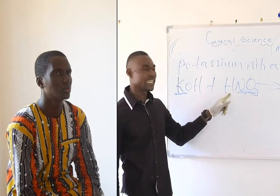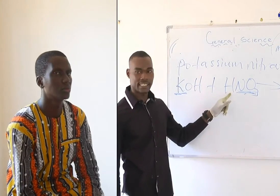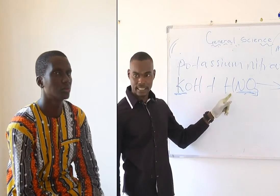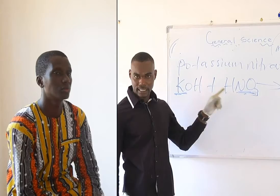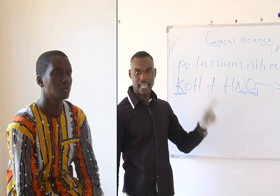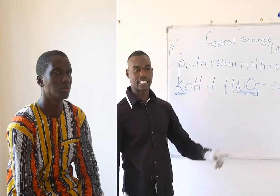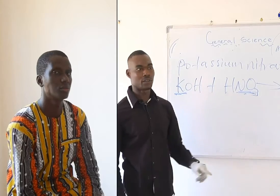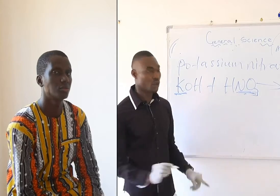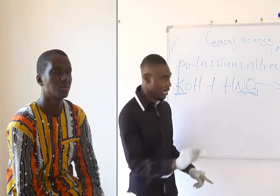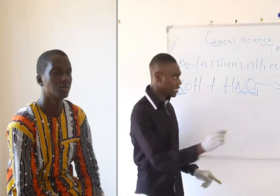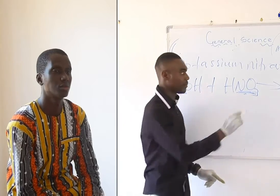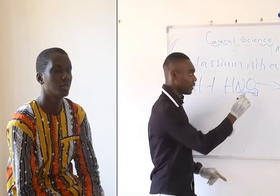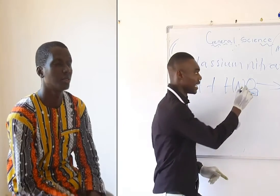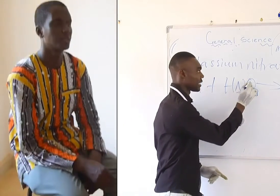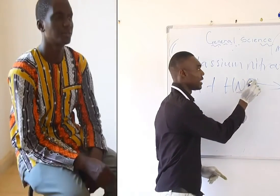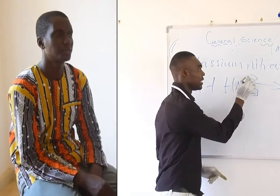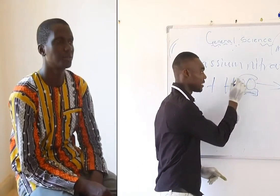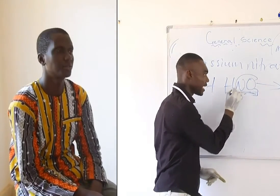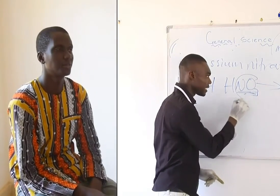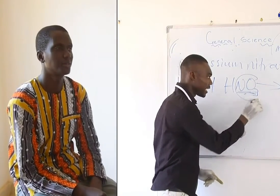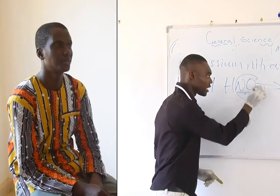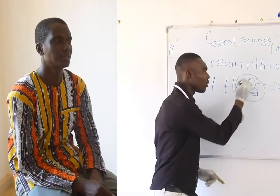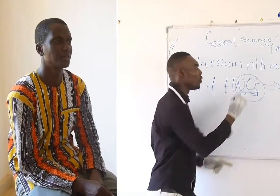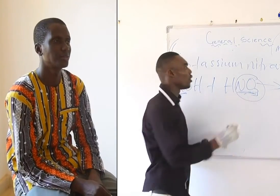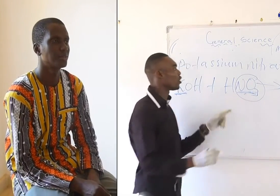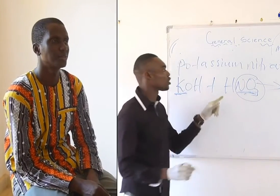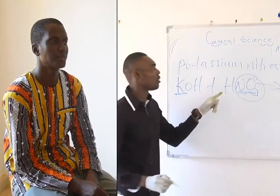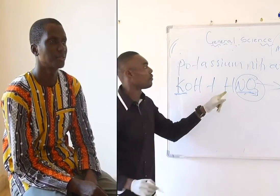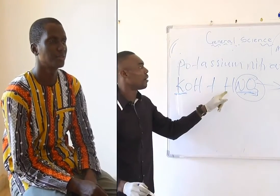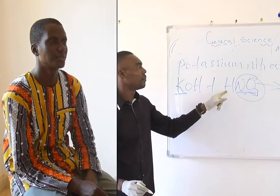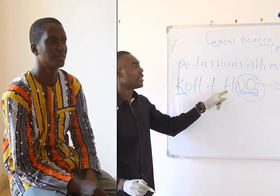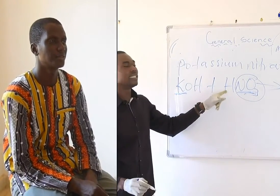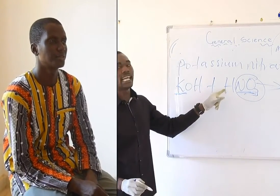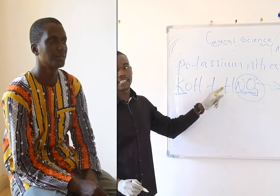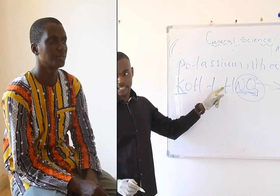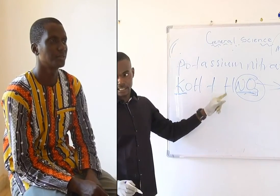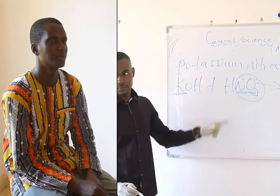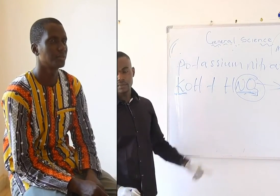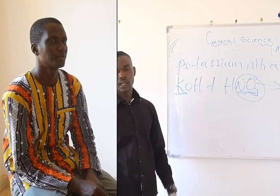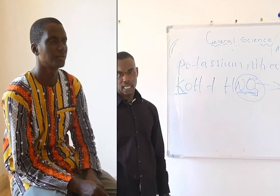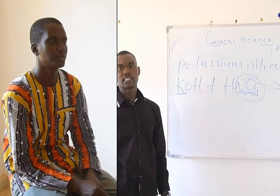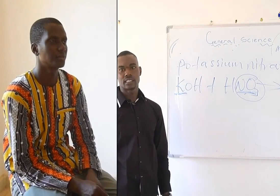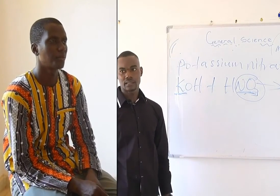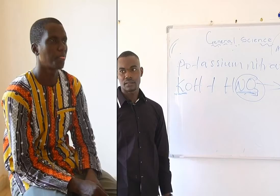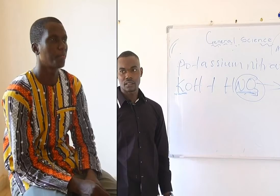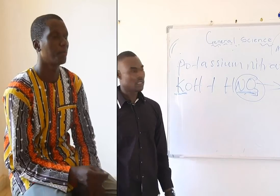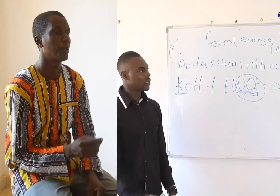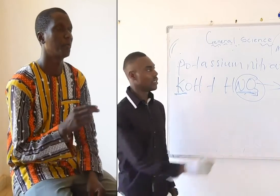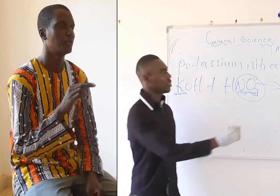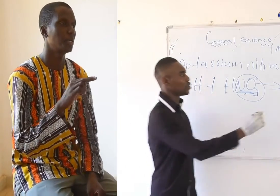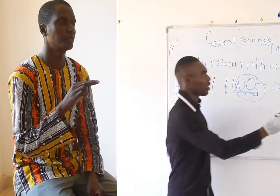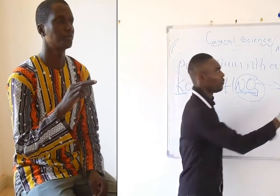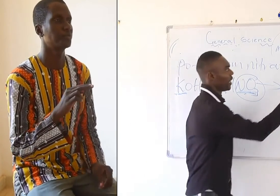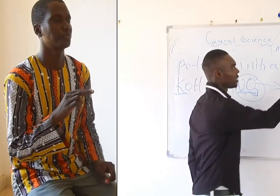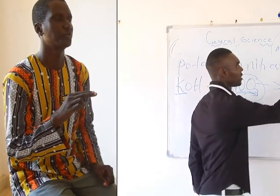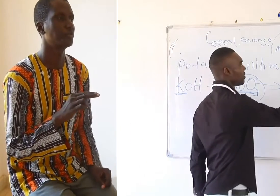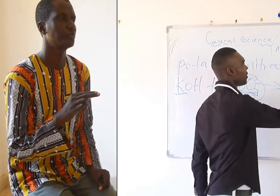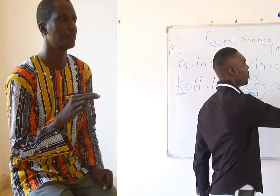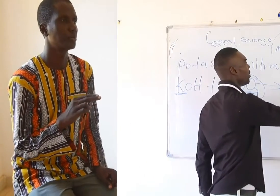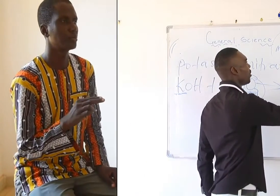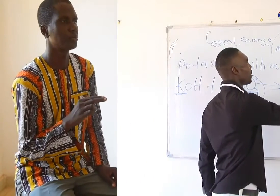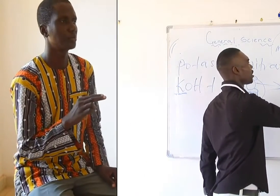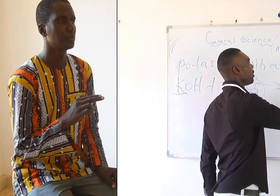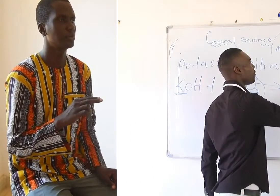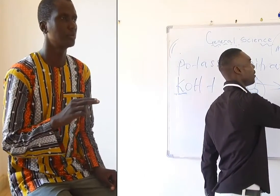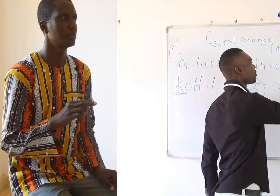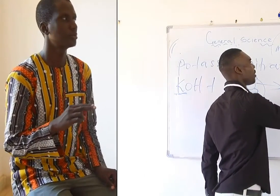from the nitric acid. Always remember that nitrate will always come from nitric acid. Sulfate